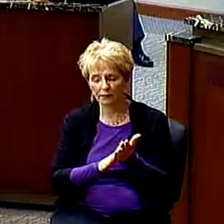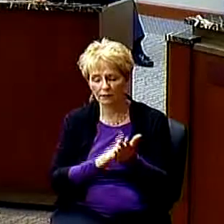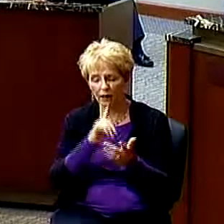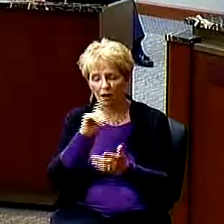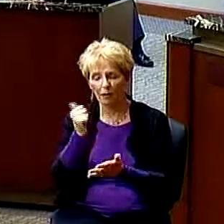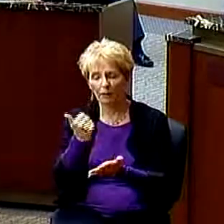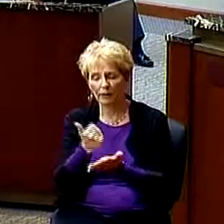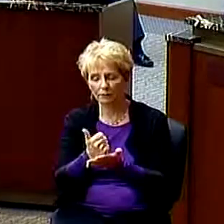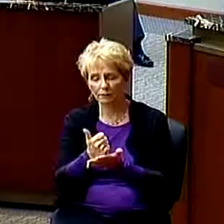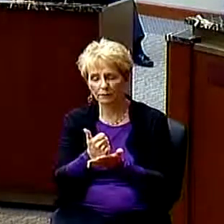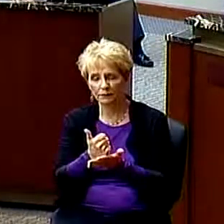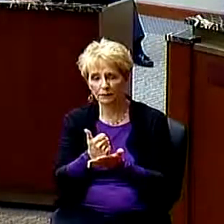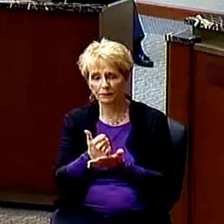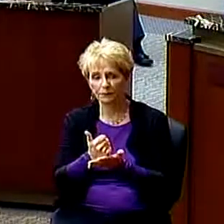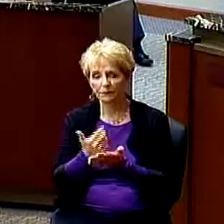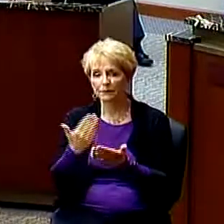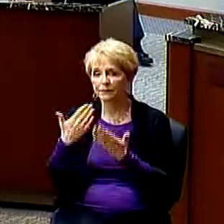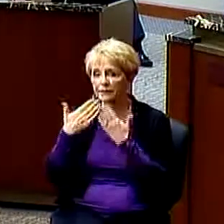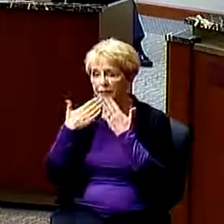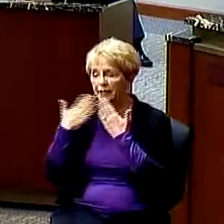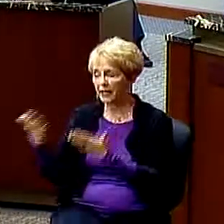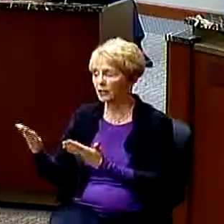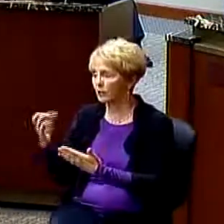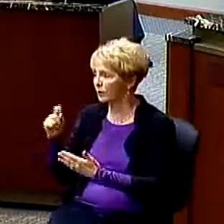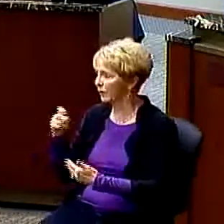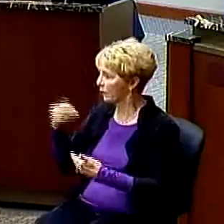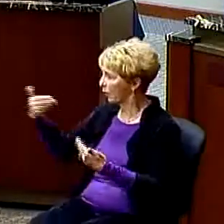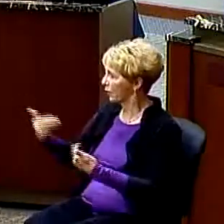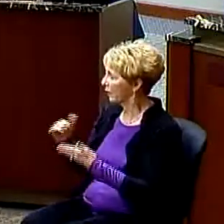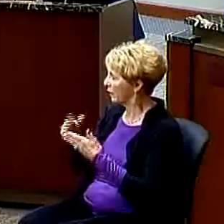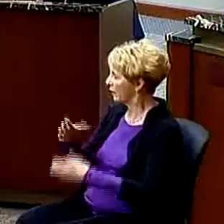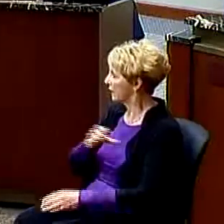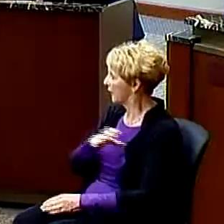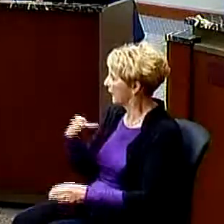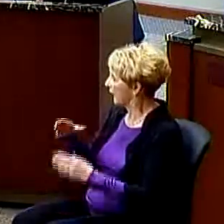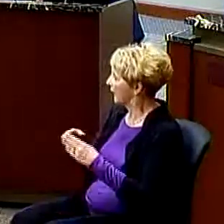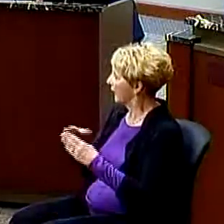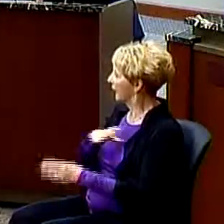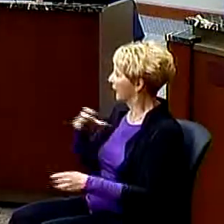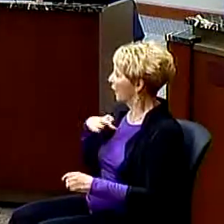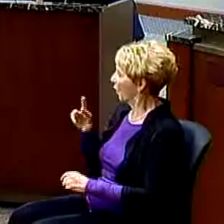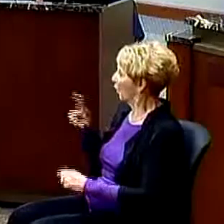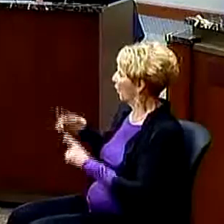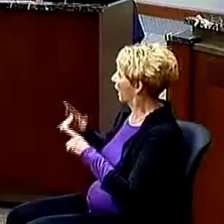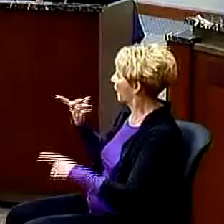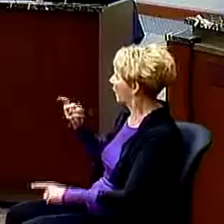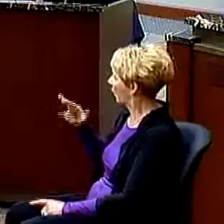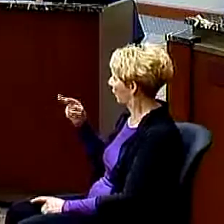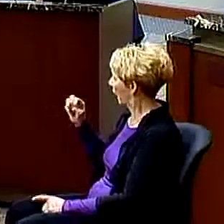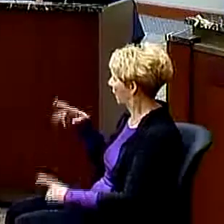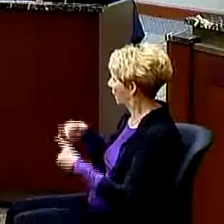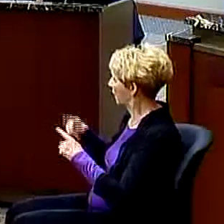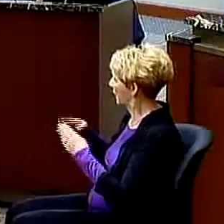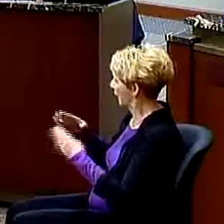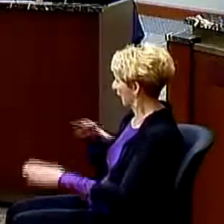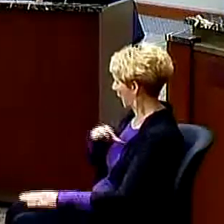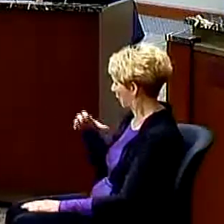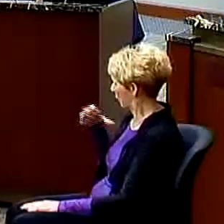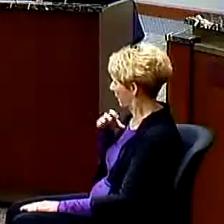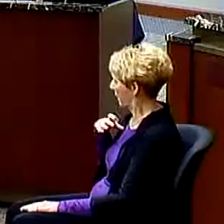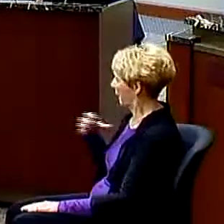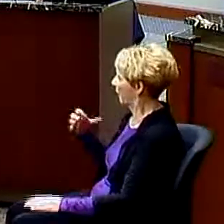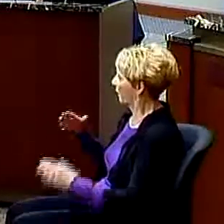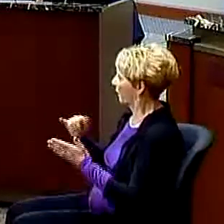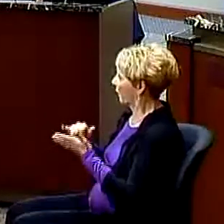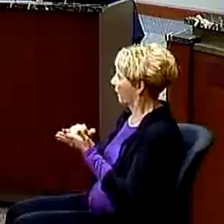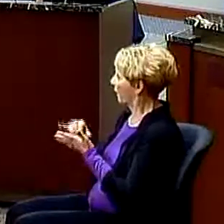Amen. Amen. Thank you, Steve. Introducing our city council, on my far right is Dr. Alfred Hamer, city councilman. City